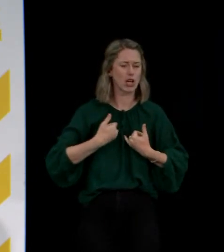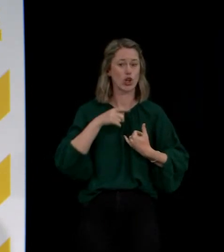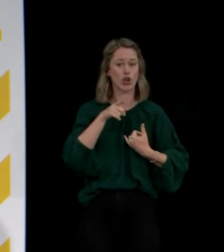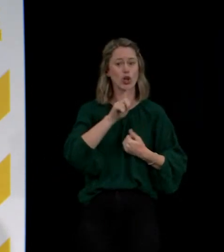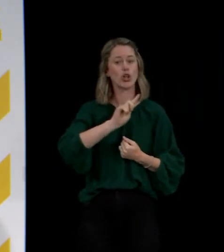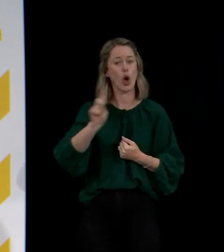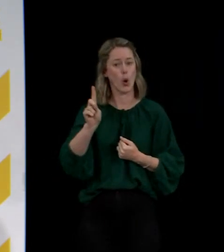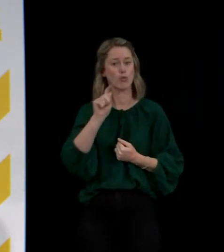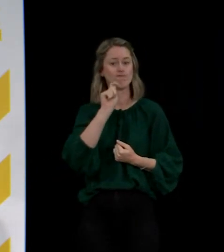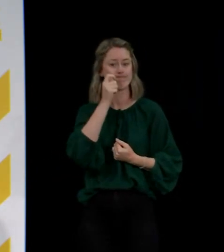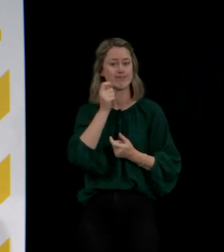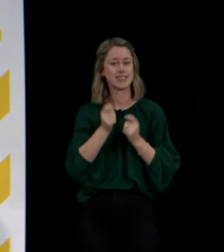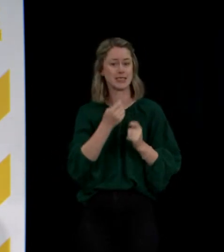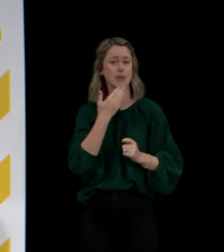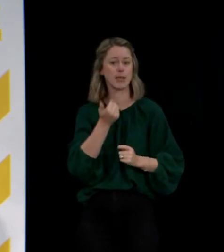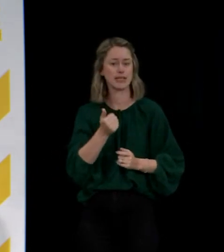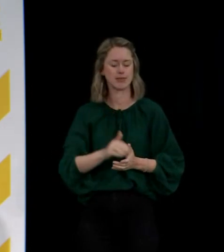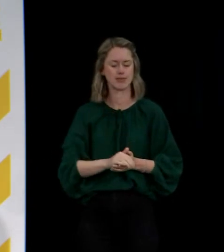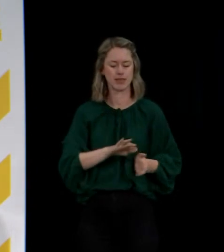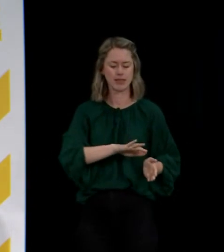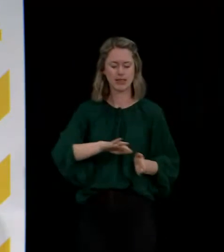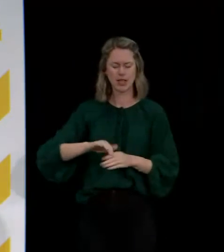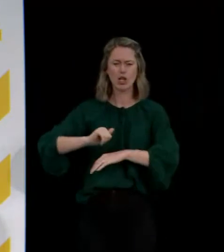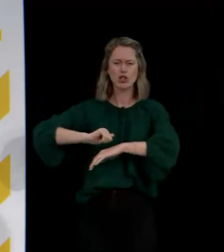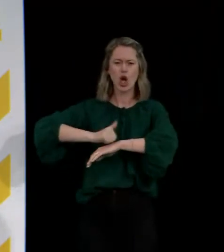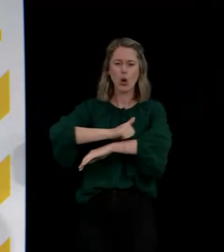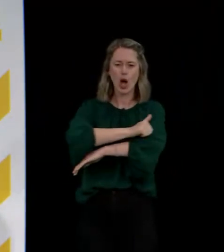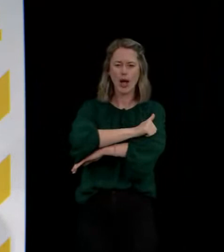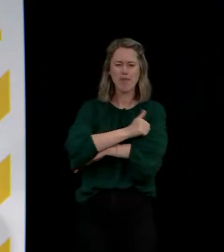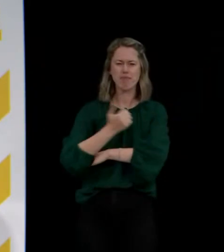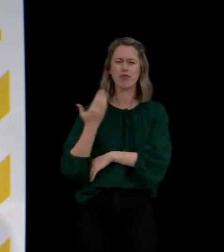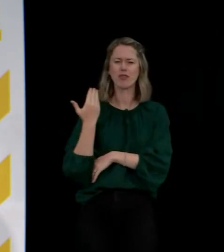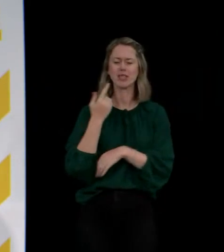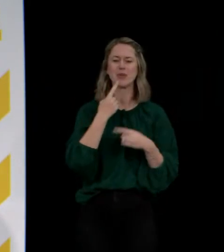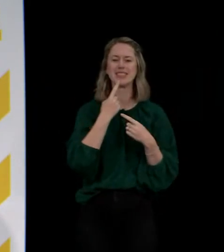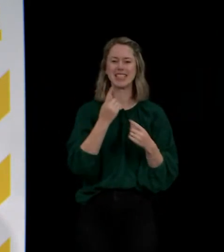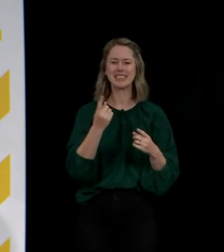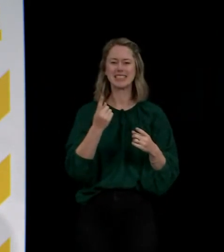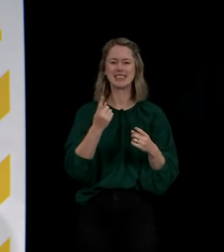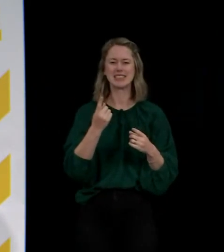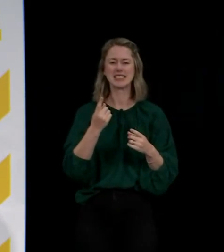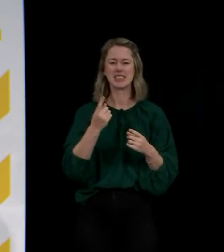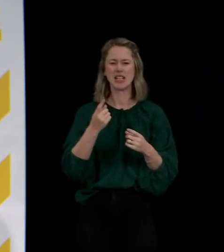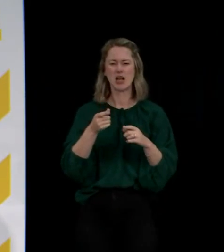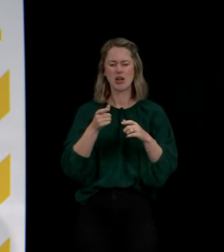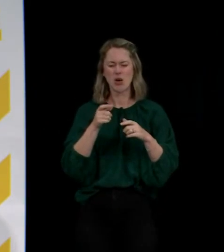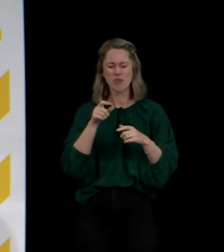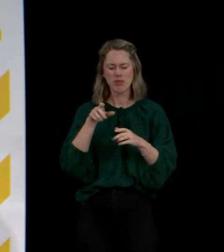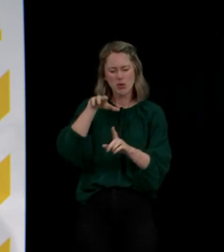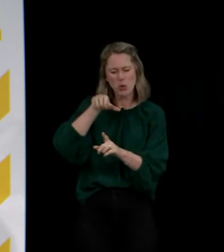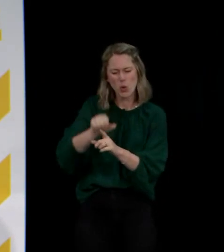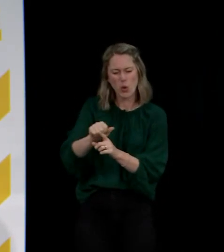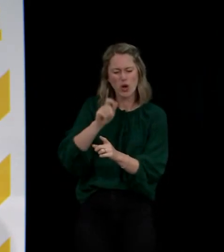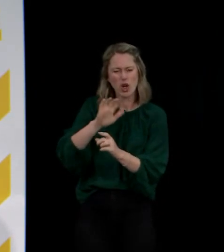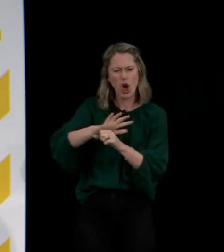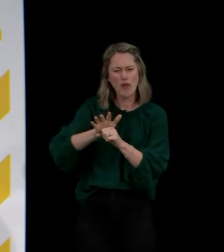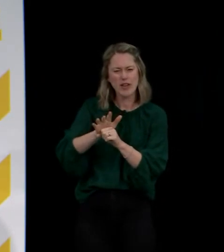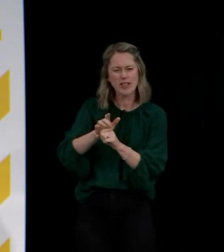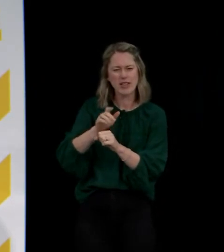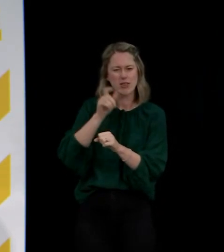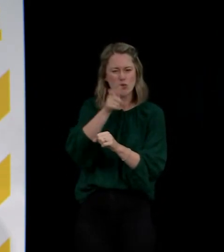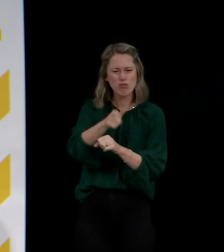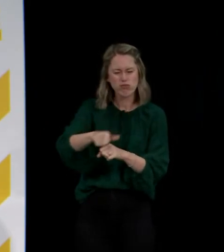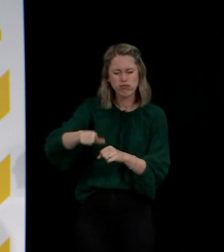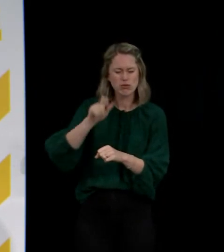test. On to tauranga, as has been reported already today, just confirming that follow-up 24-hour collections